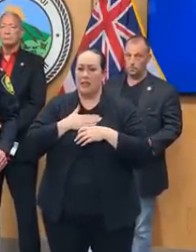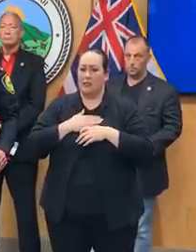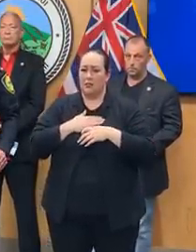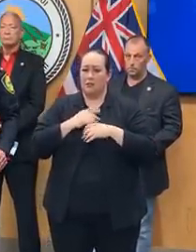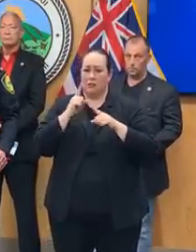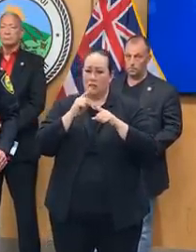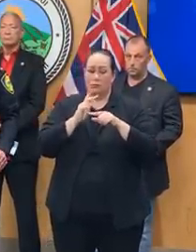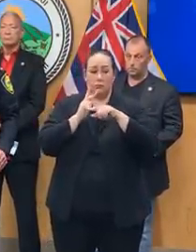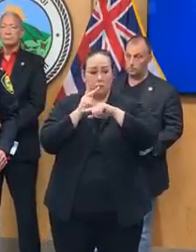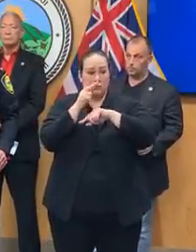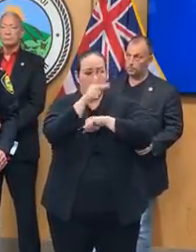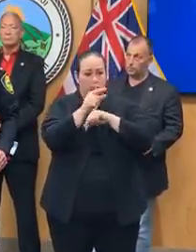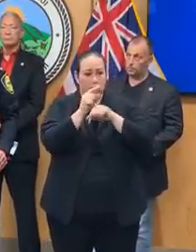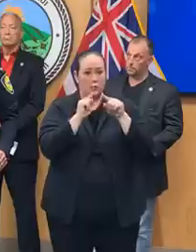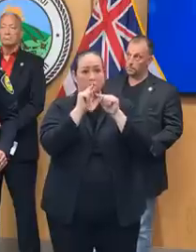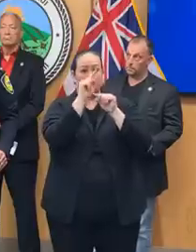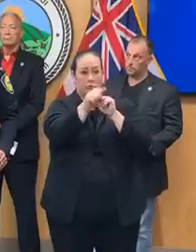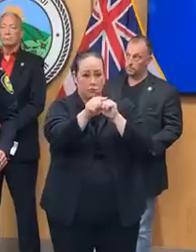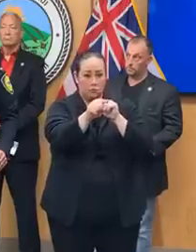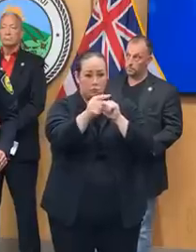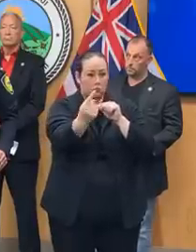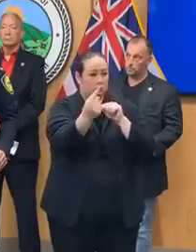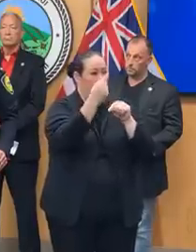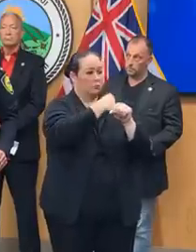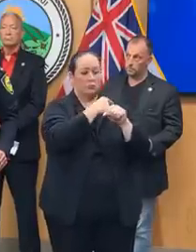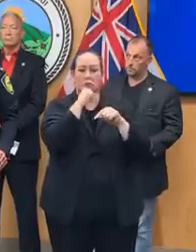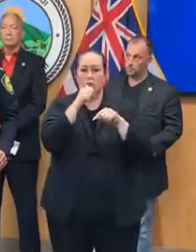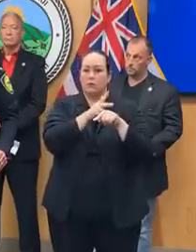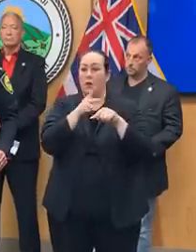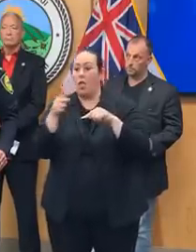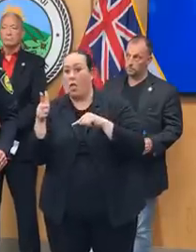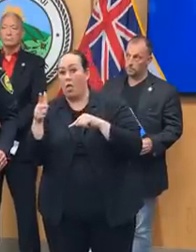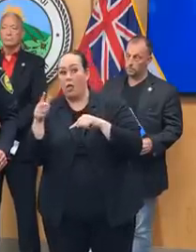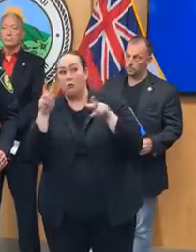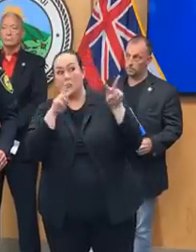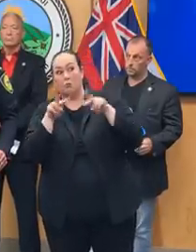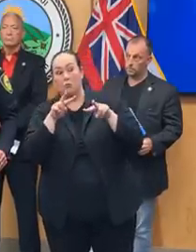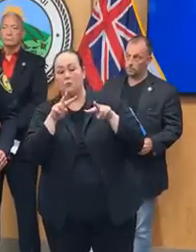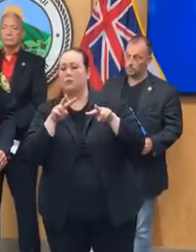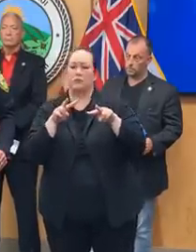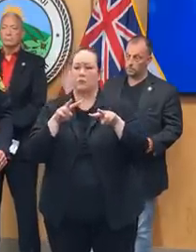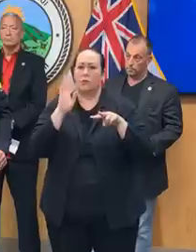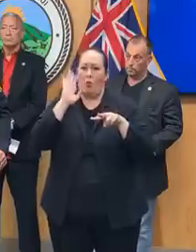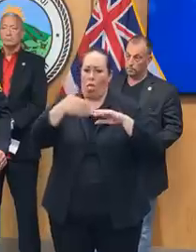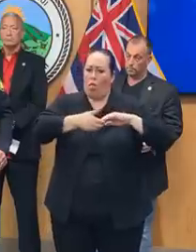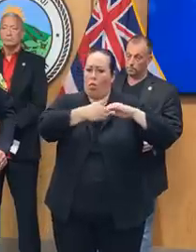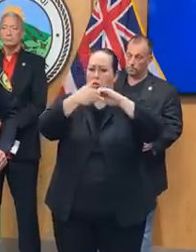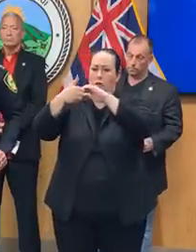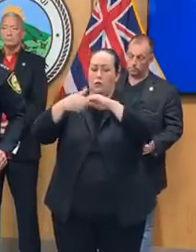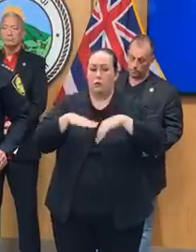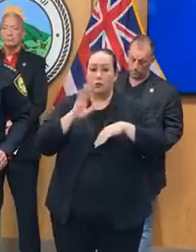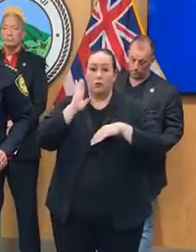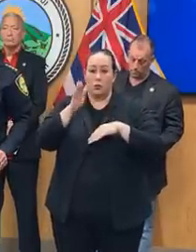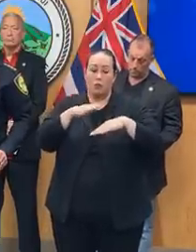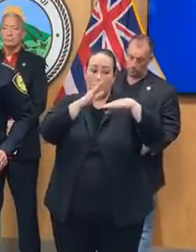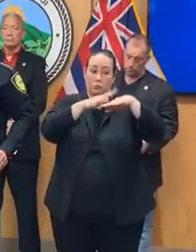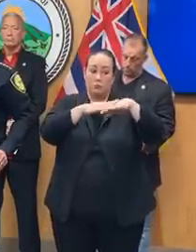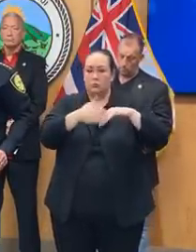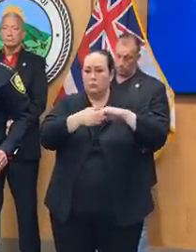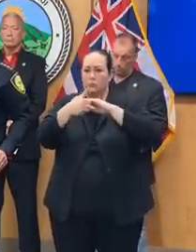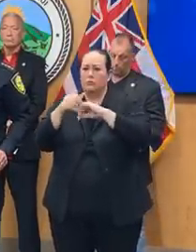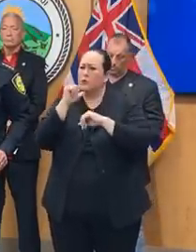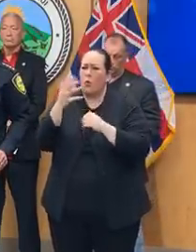go, and you don't pull over, because you're going to be warned and then you're going to be towed. And we don't say that to be mean